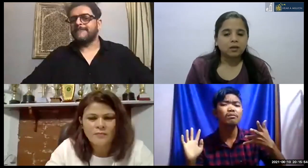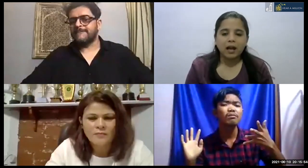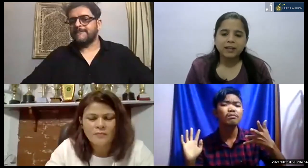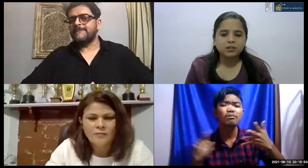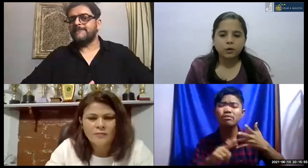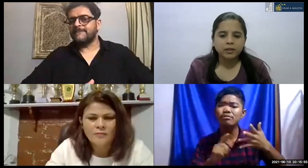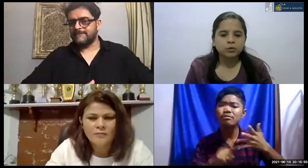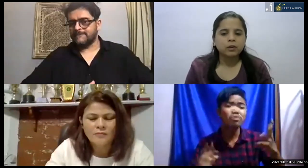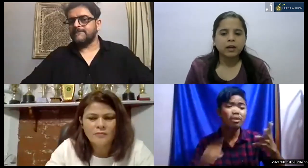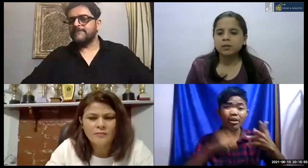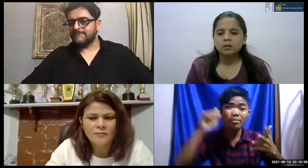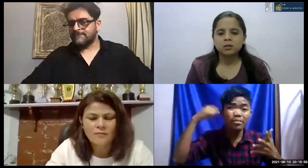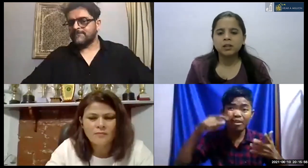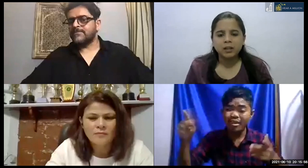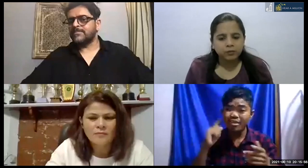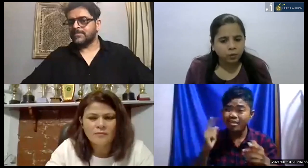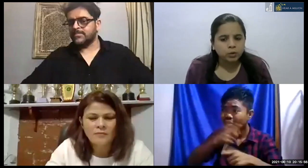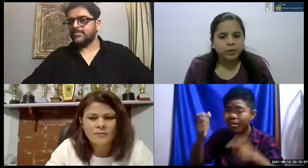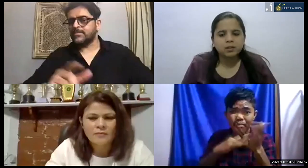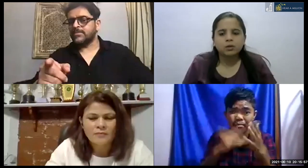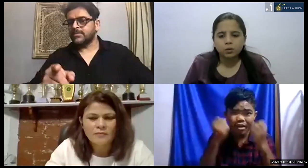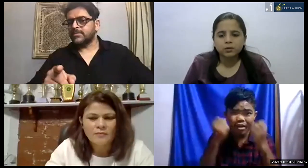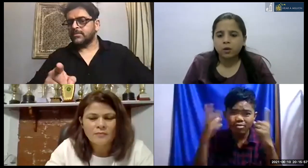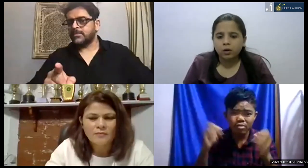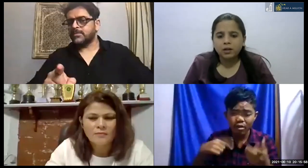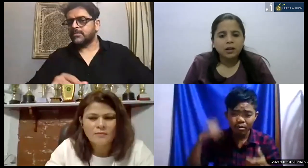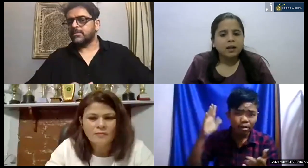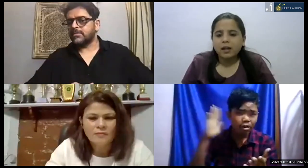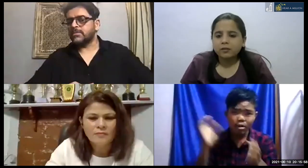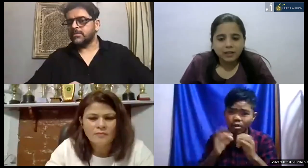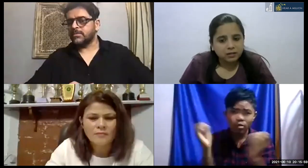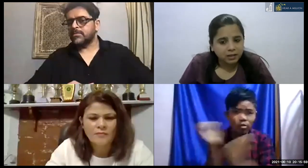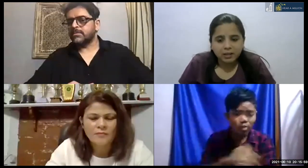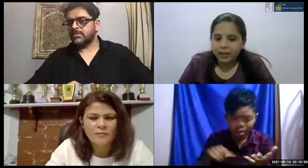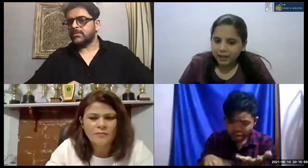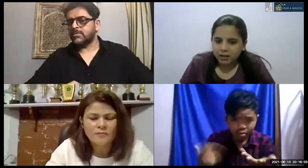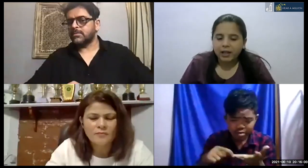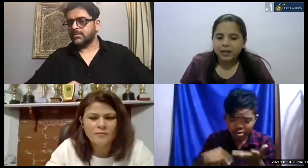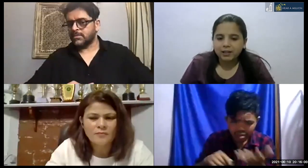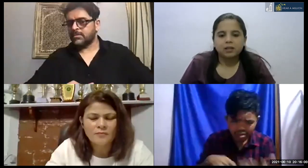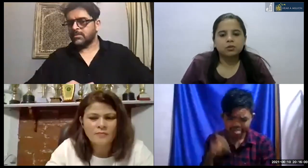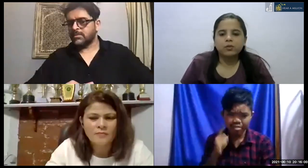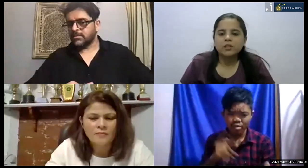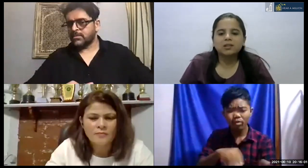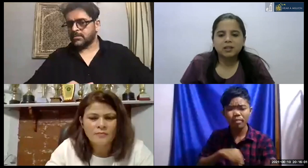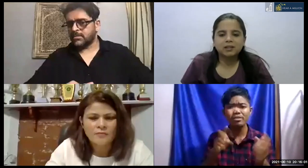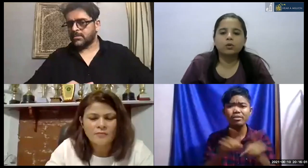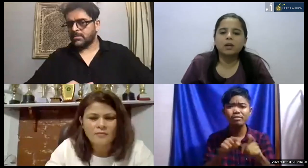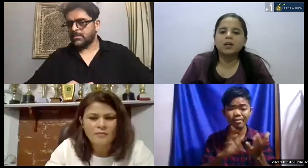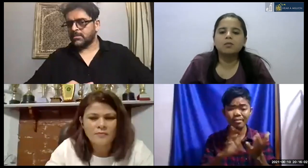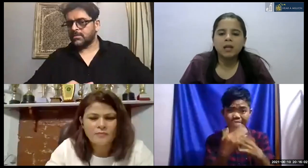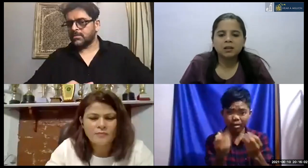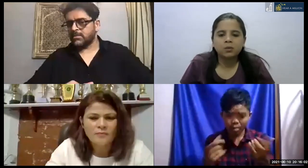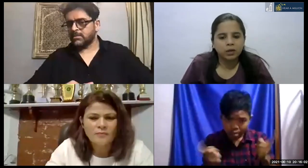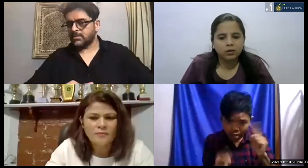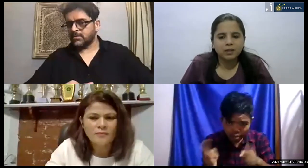And I just want them to, I mean, if they want to make the notes and all, if they didn't get anything, so we just think that okay,